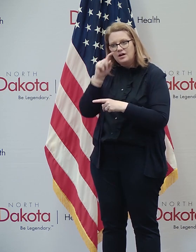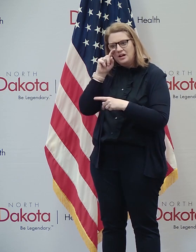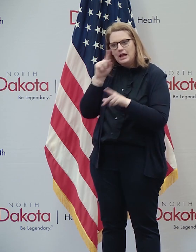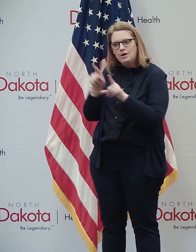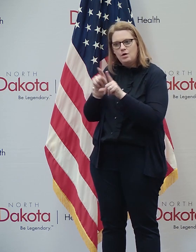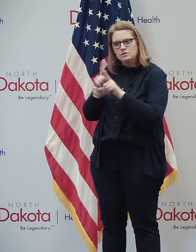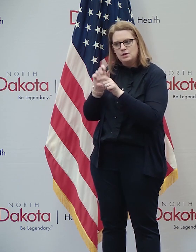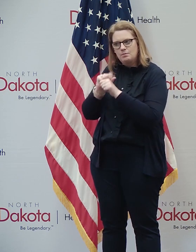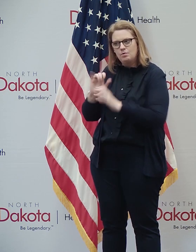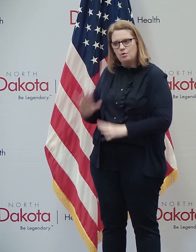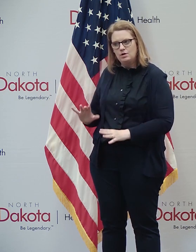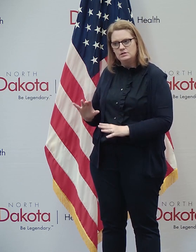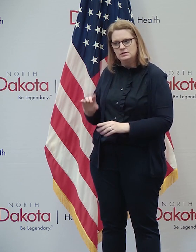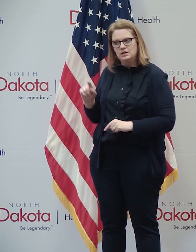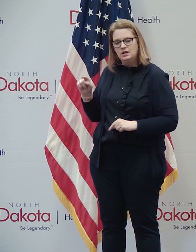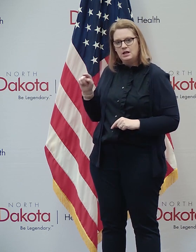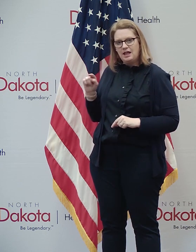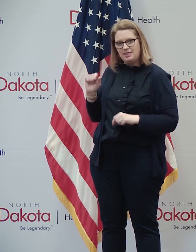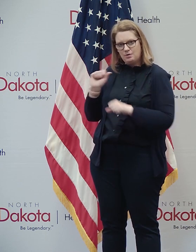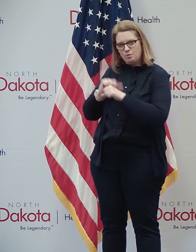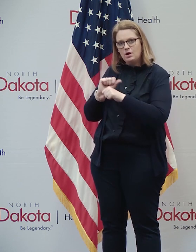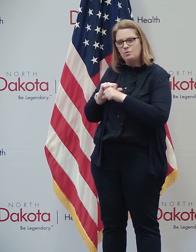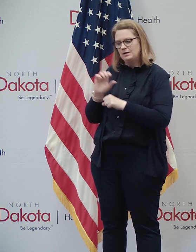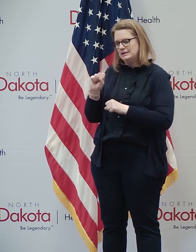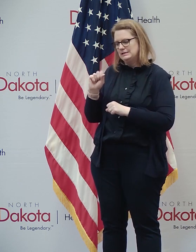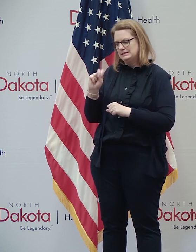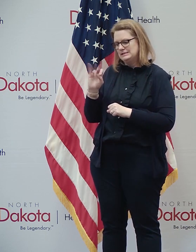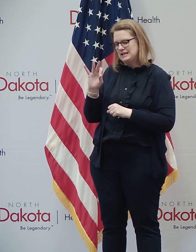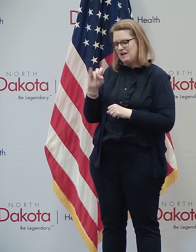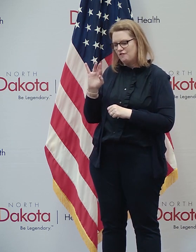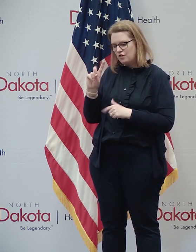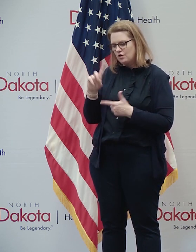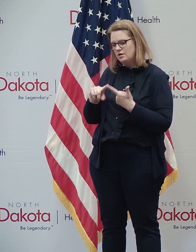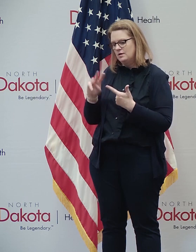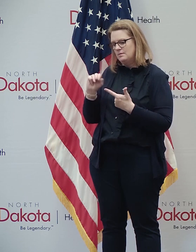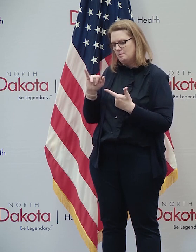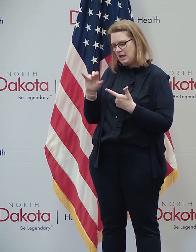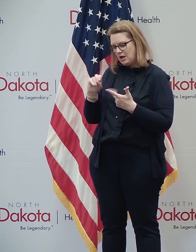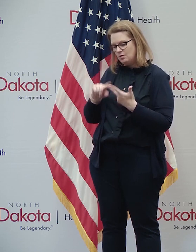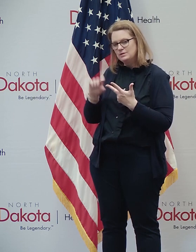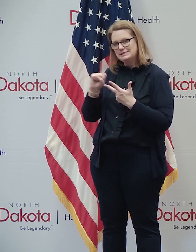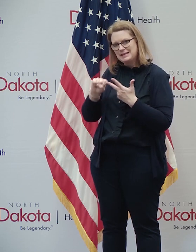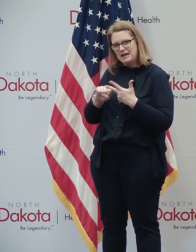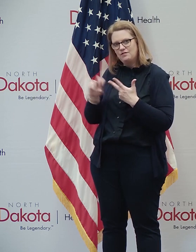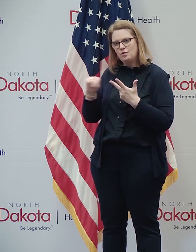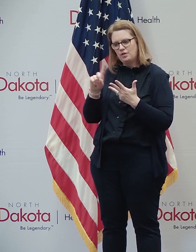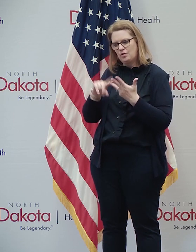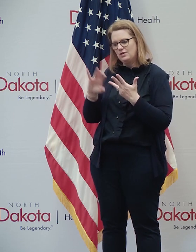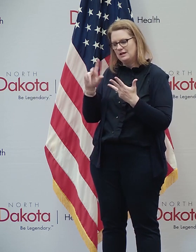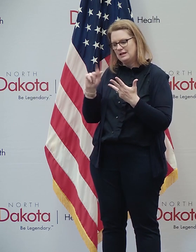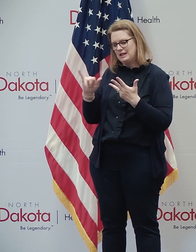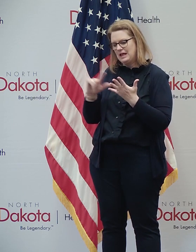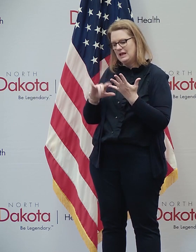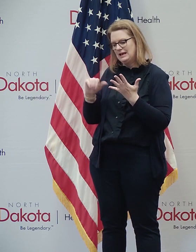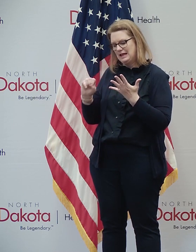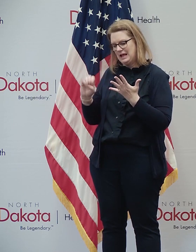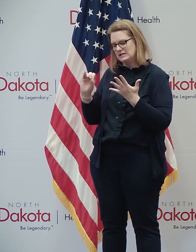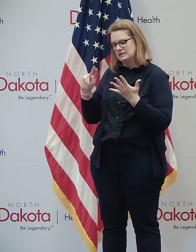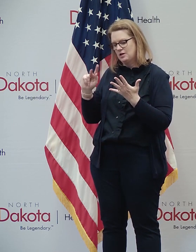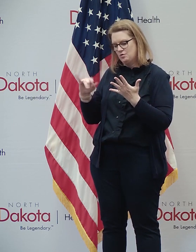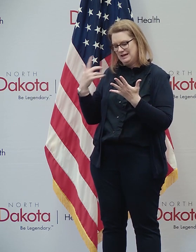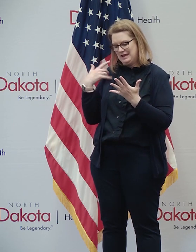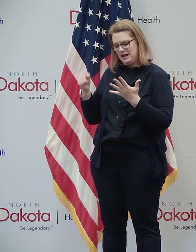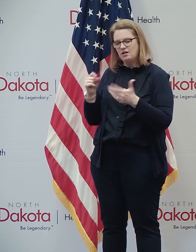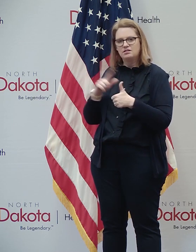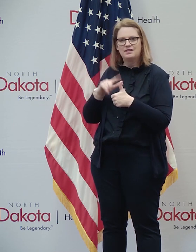had Moorhead coming on board, plans are moving ahead to do over 800 tests in the Clay County side in long-term